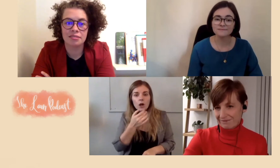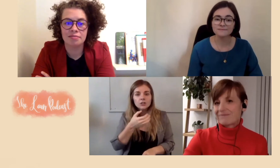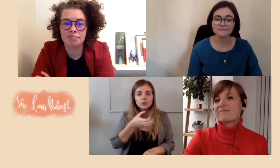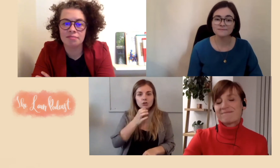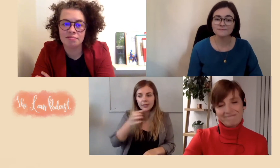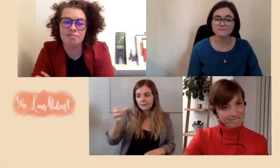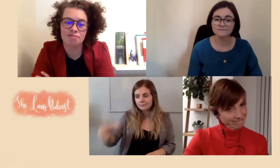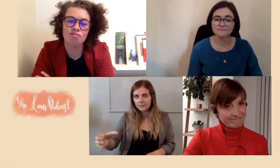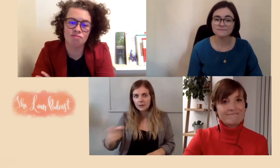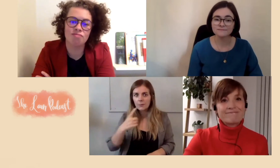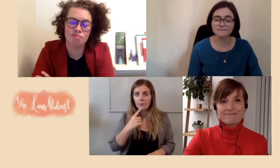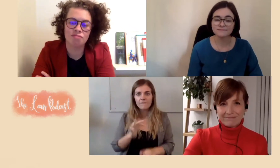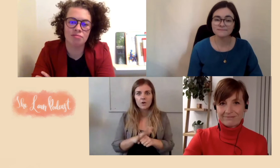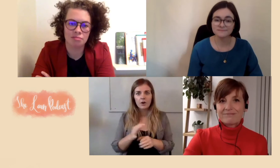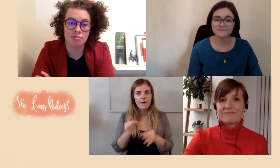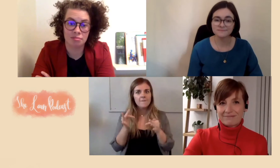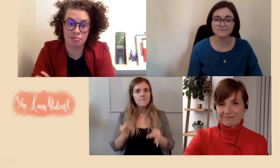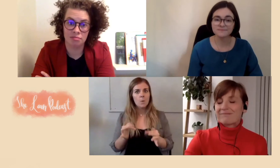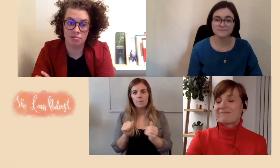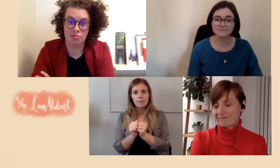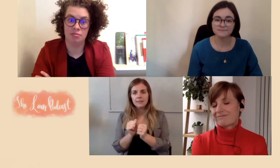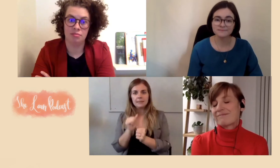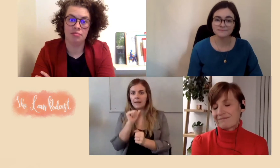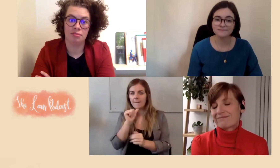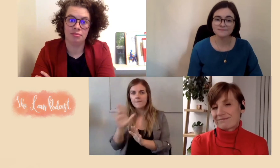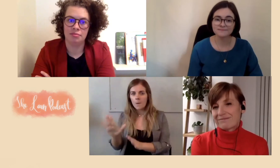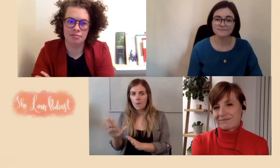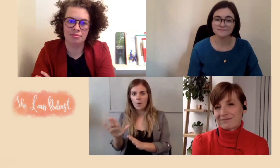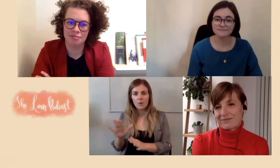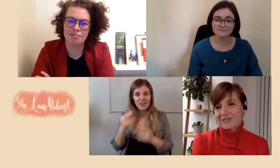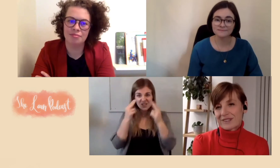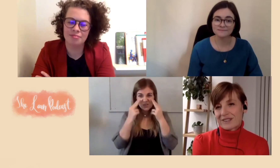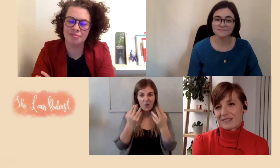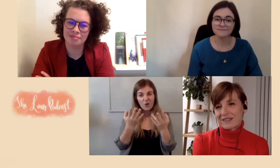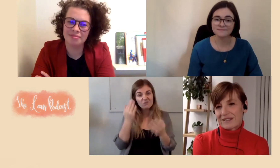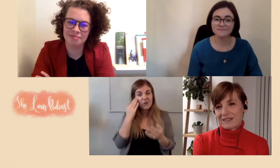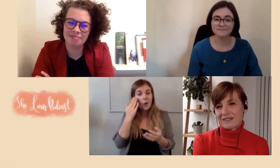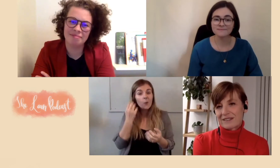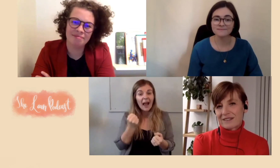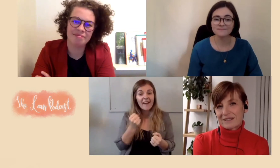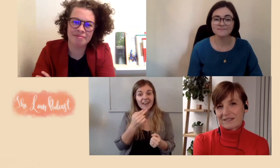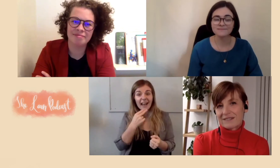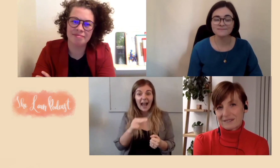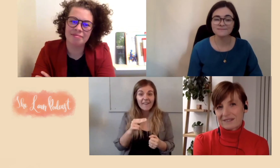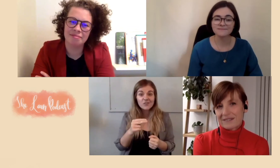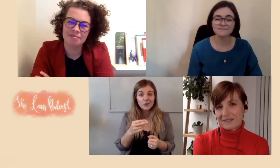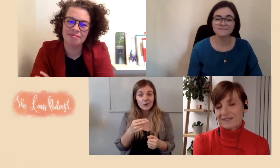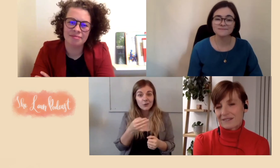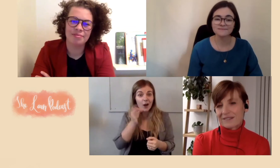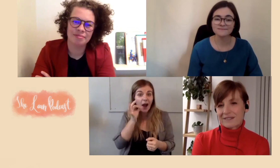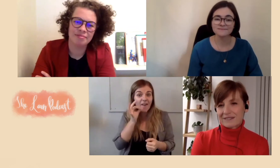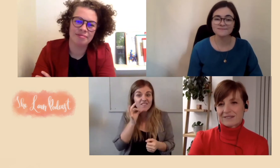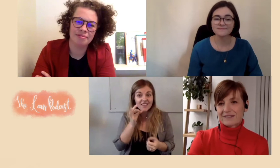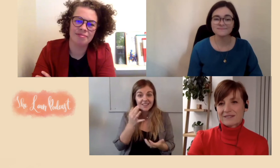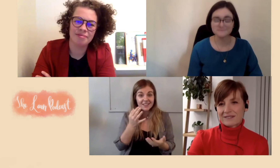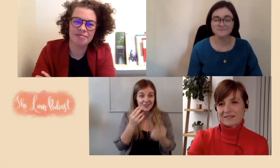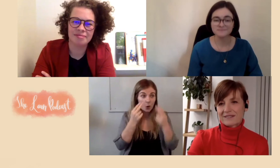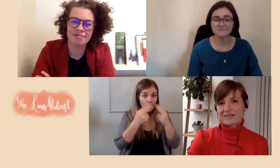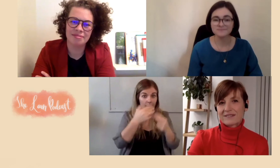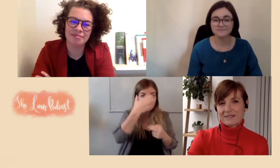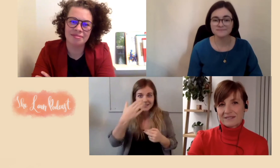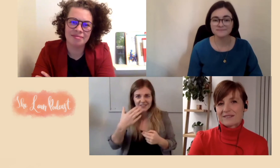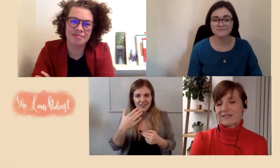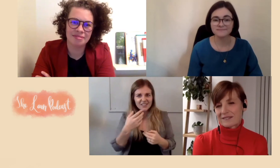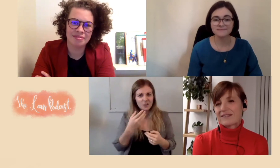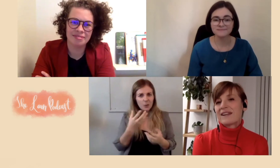meeting. Whereas, you know, we have the afternoon coffee. Everybody seems to have a coffee at the same time, and that seems fine as well. So